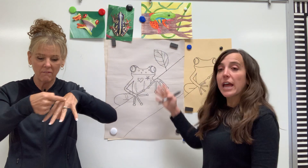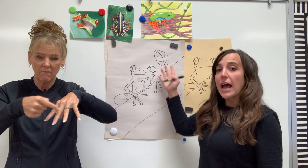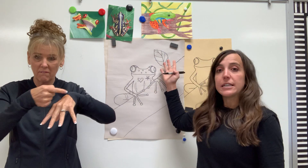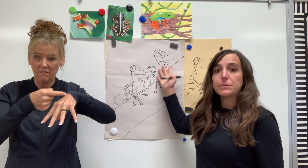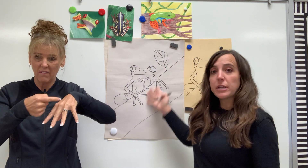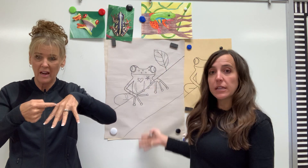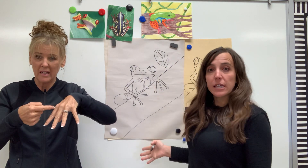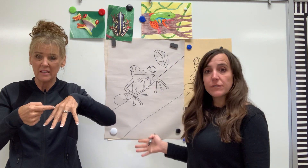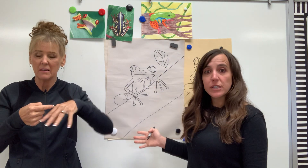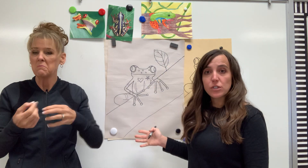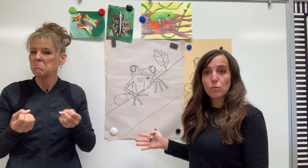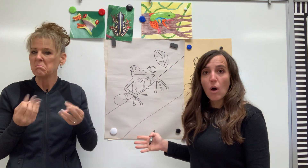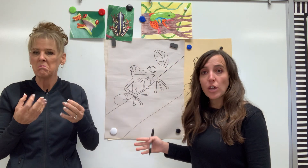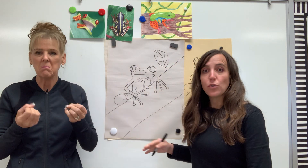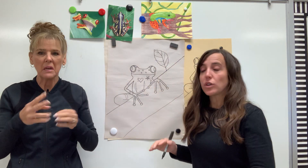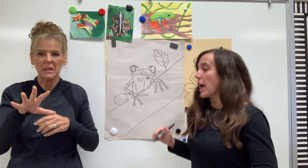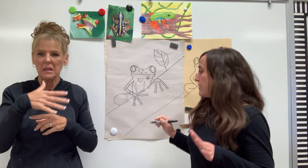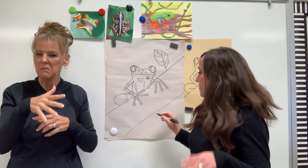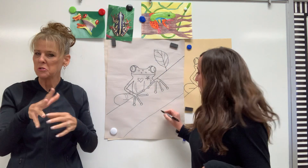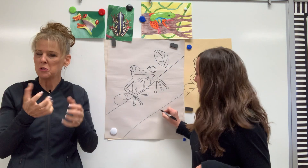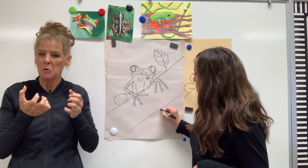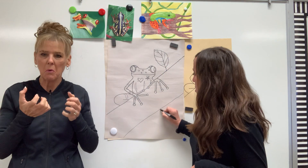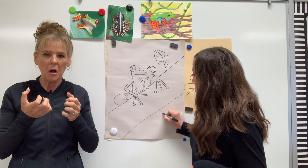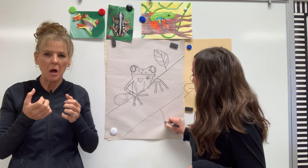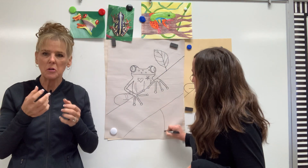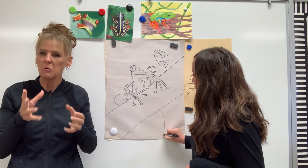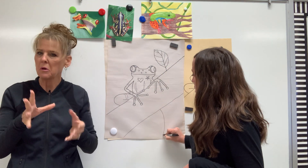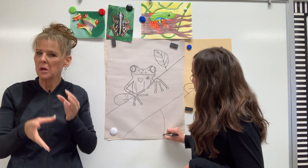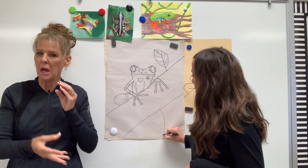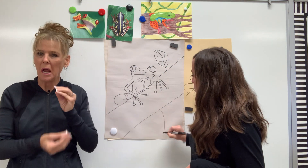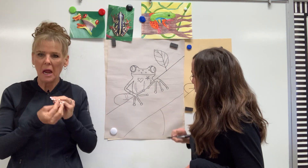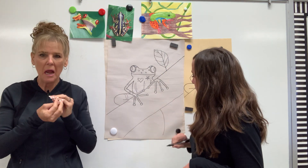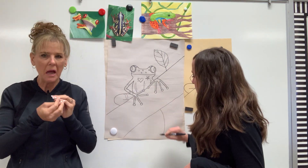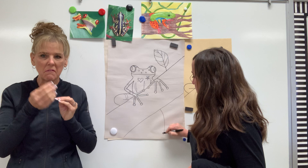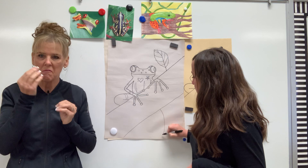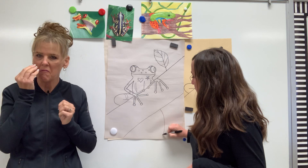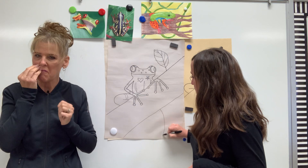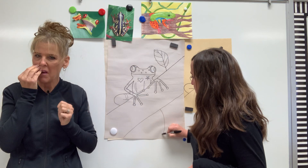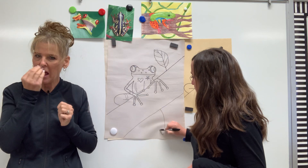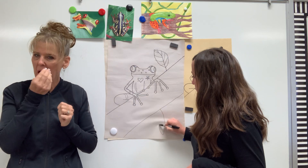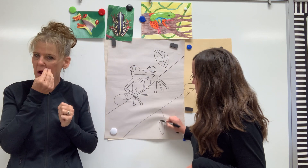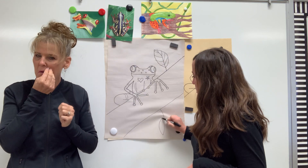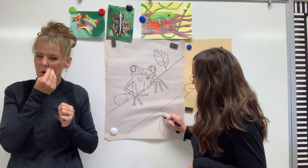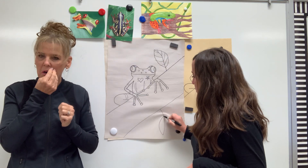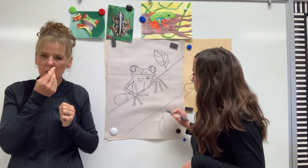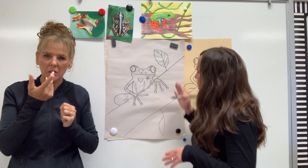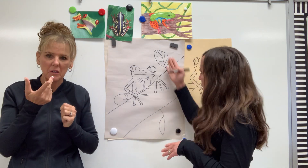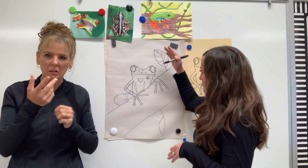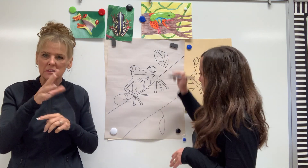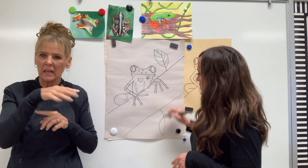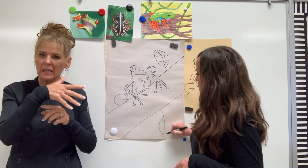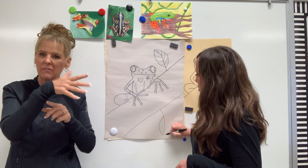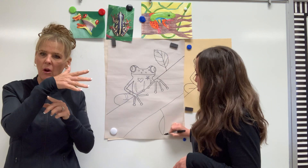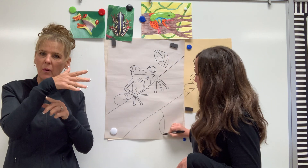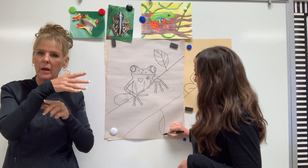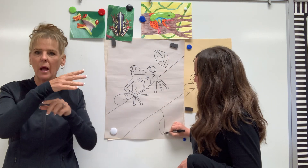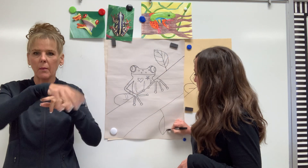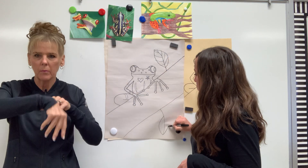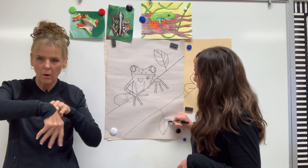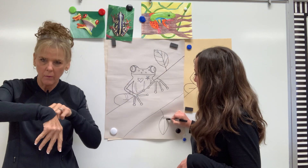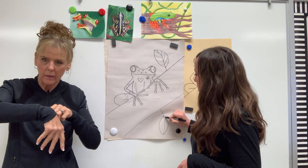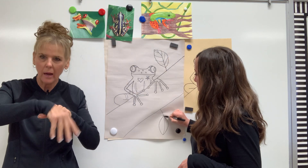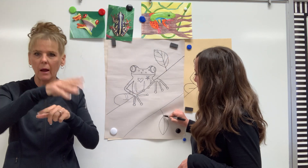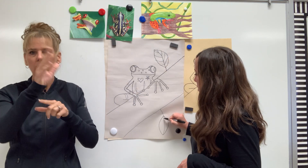You can add as many leaves as you want. You could add flowers. So you could add a leaf hanging down, a leaf going up to show